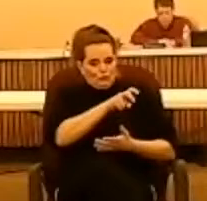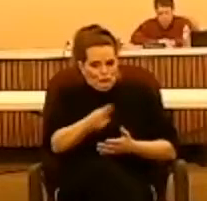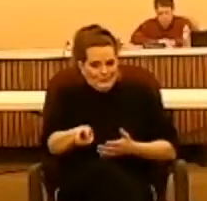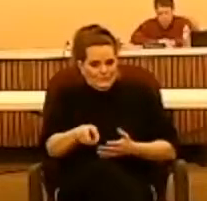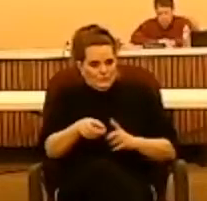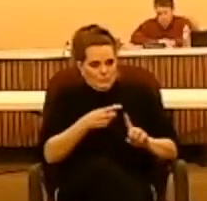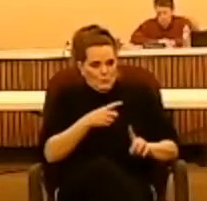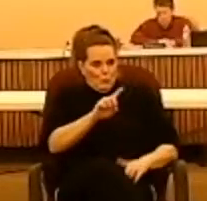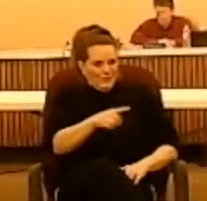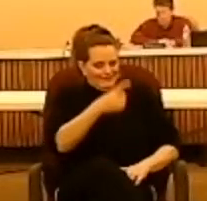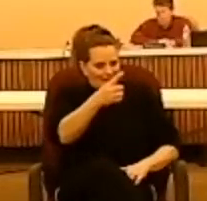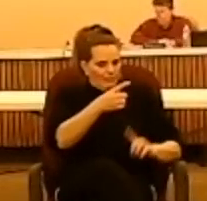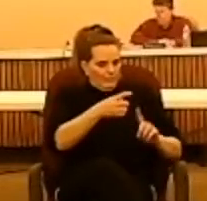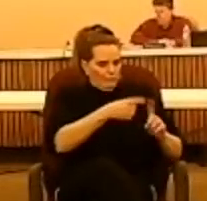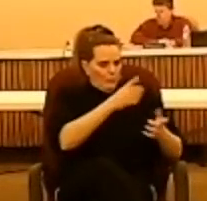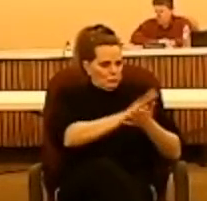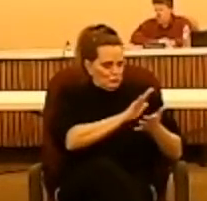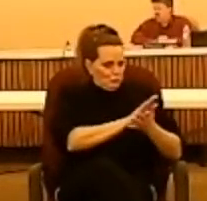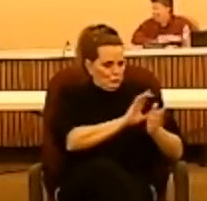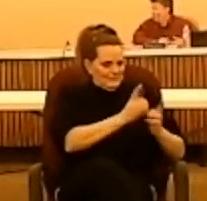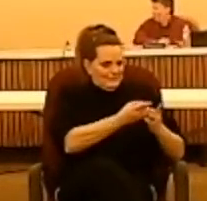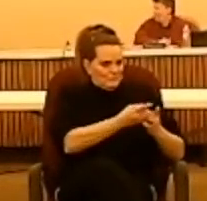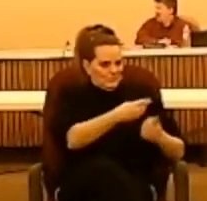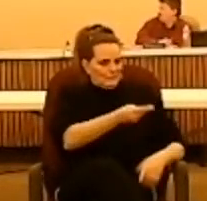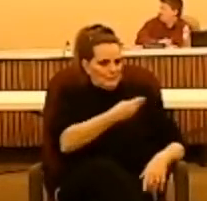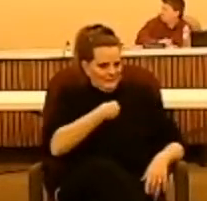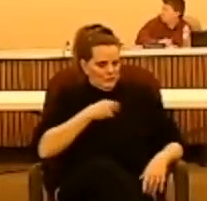the school district to us, but